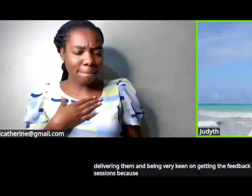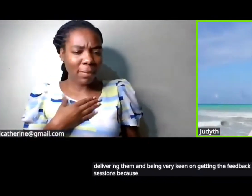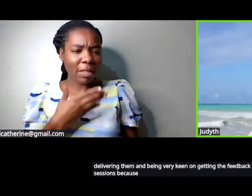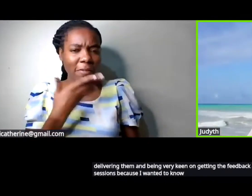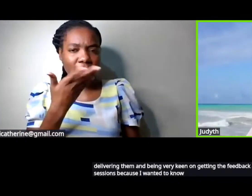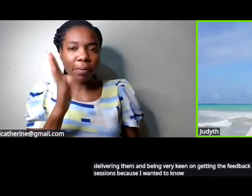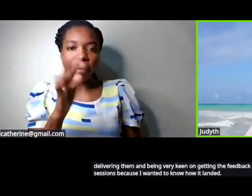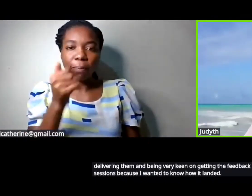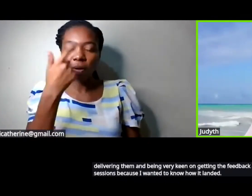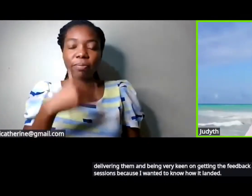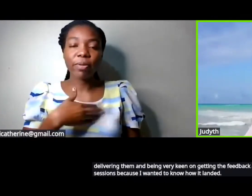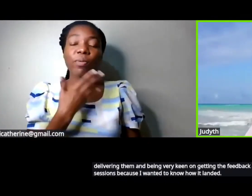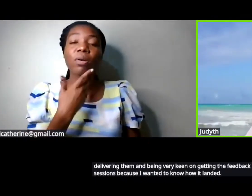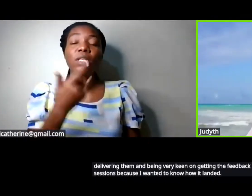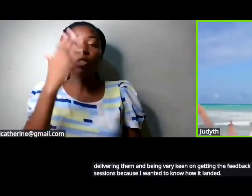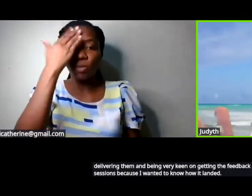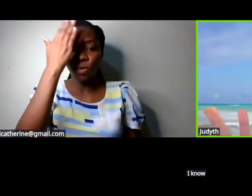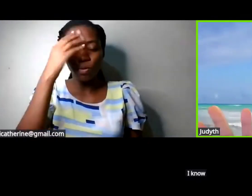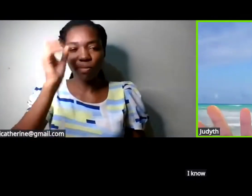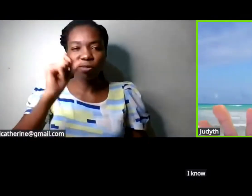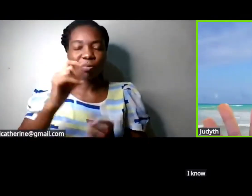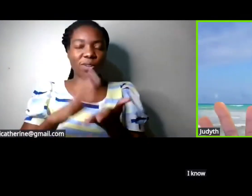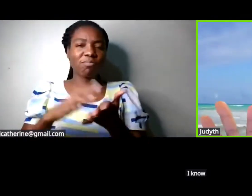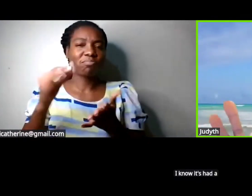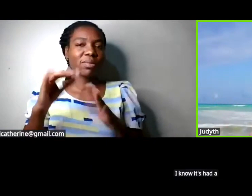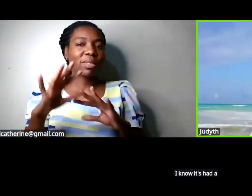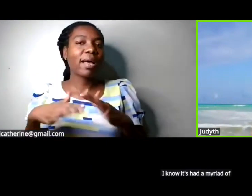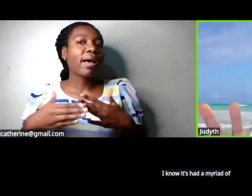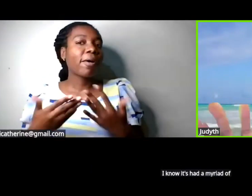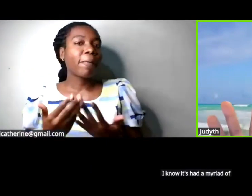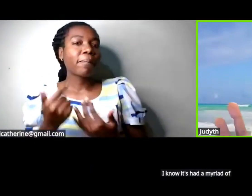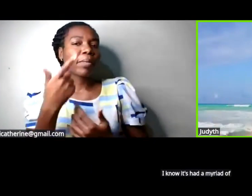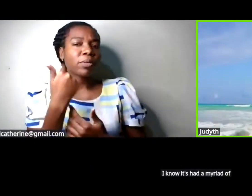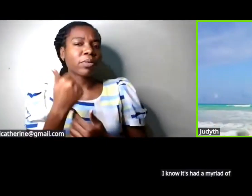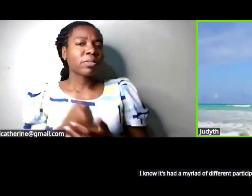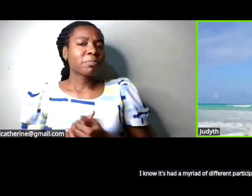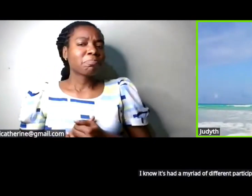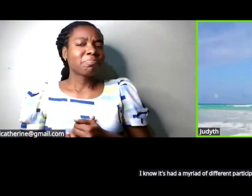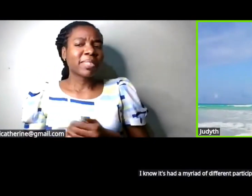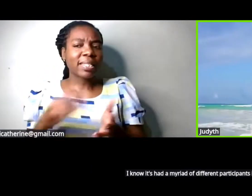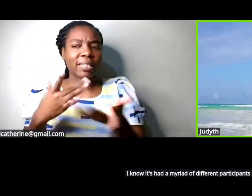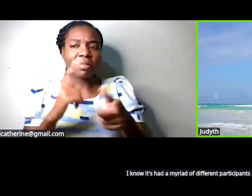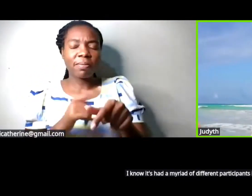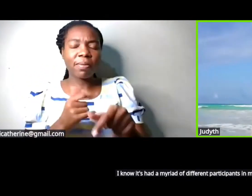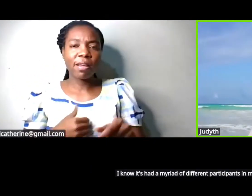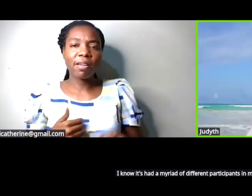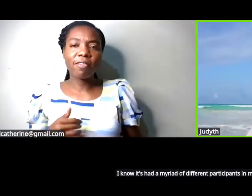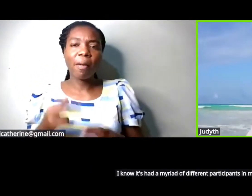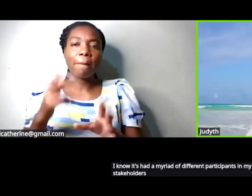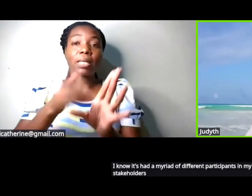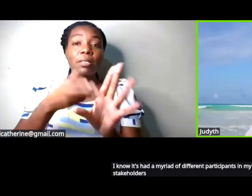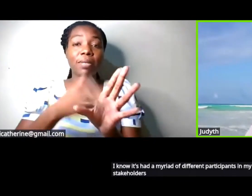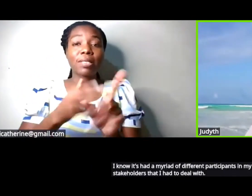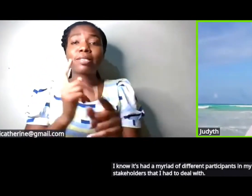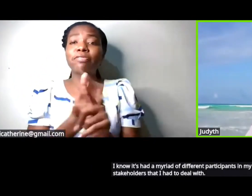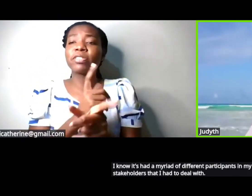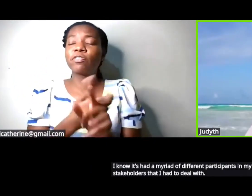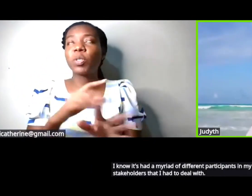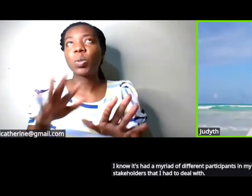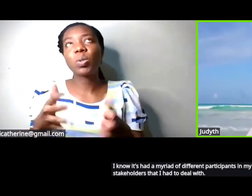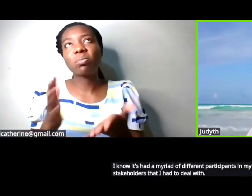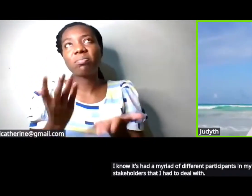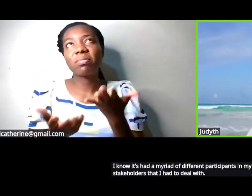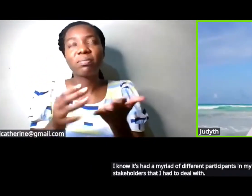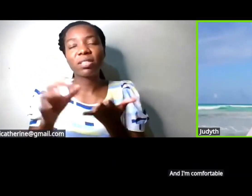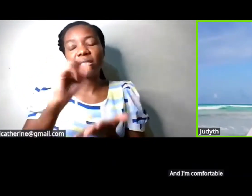it landed. And I always had a myriad of different participants in my classes or stakeholders that I had to deal with. And I'm comfortable